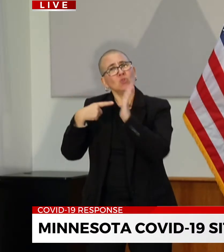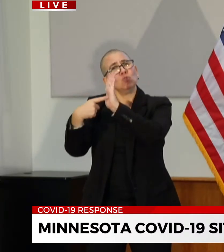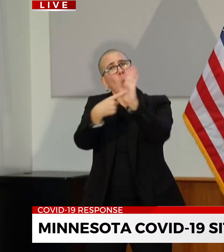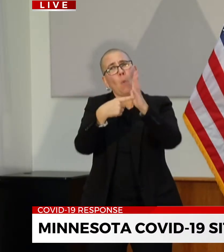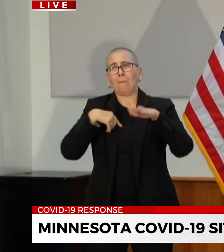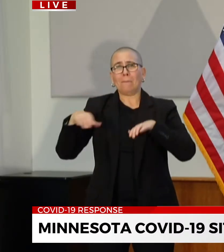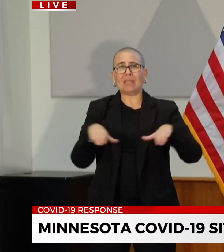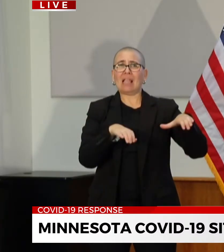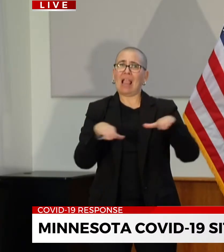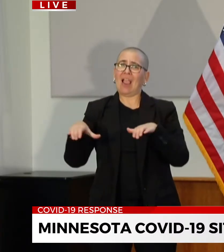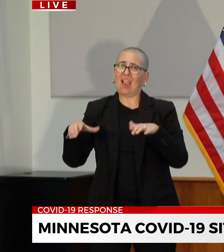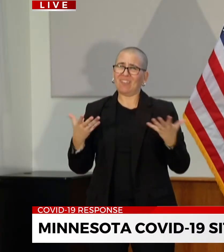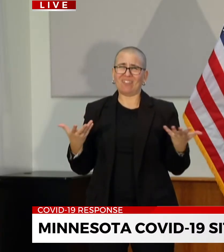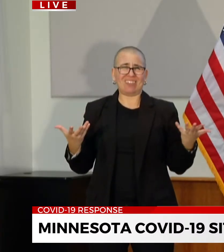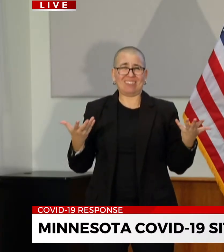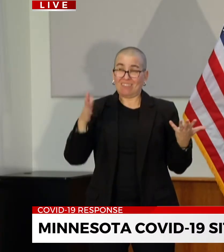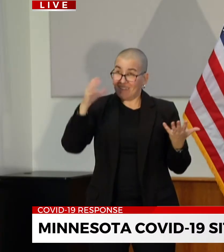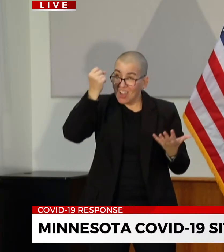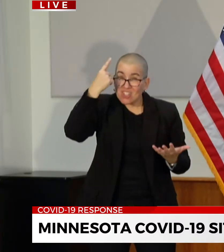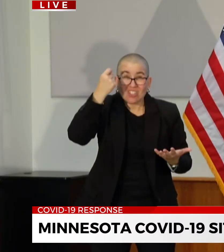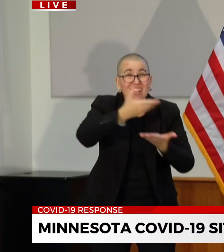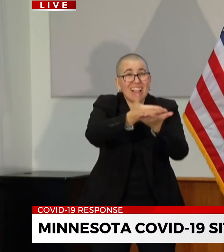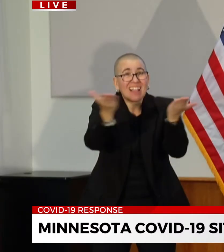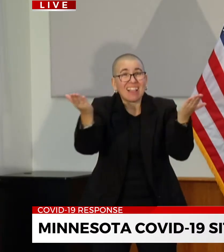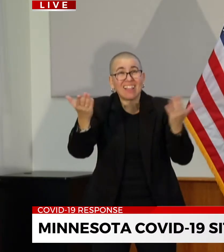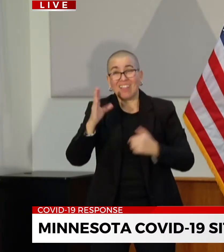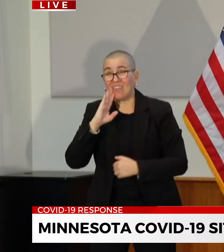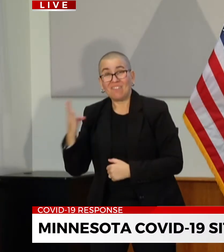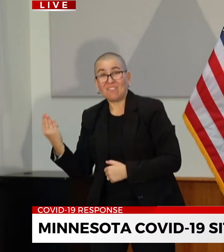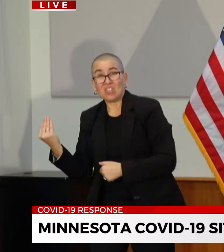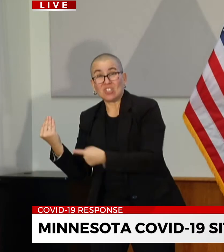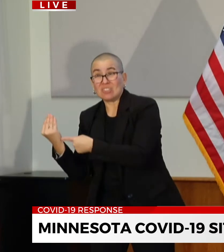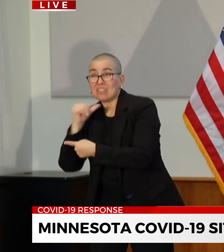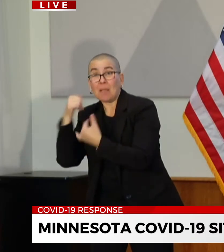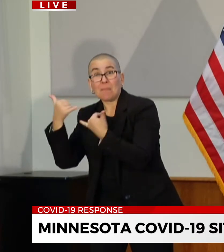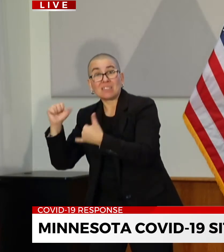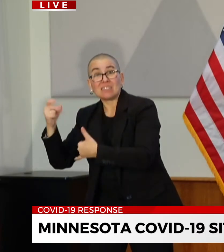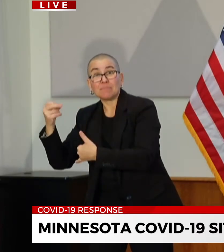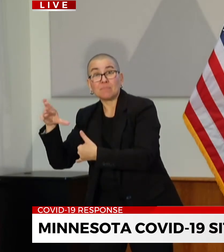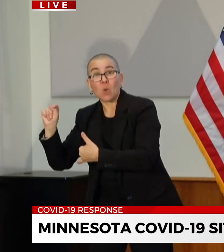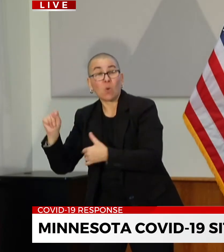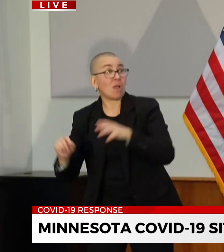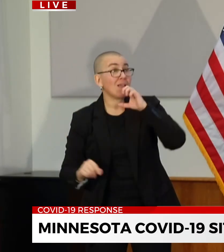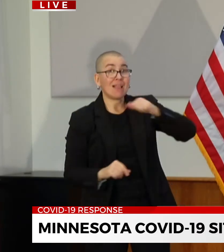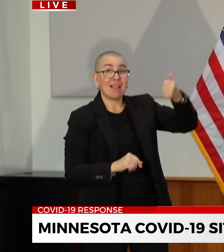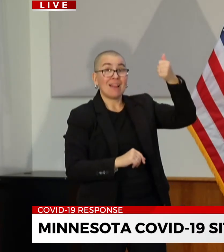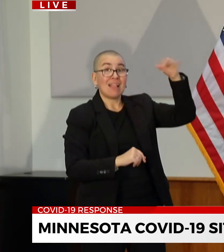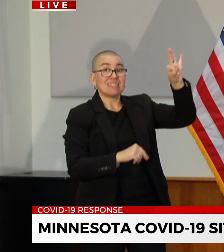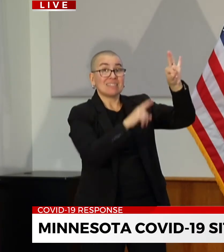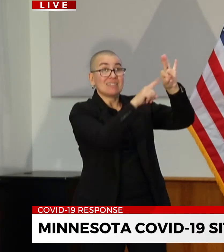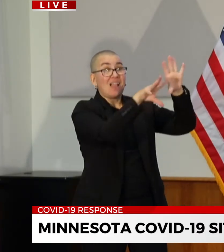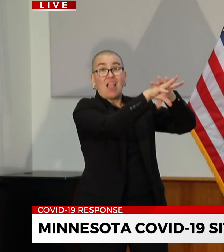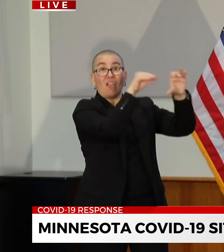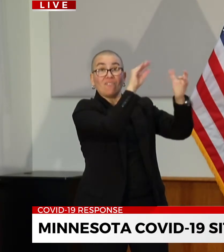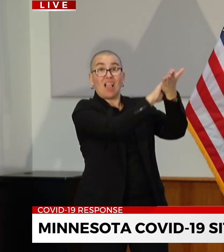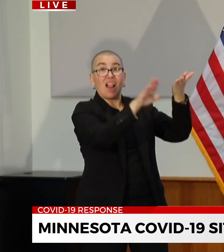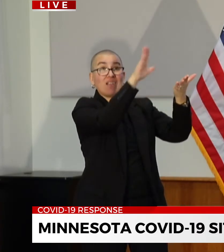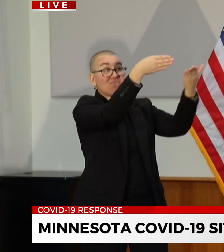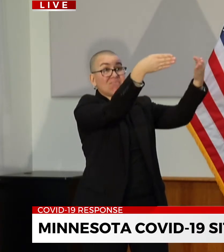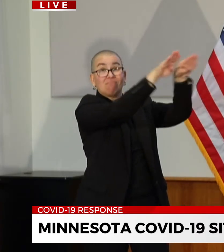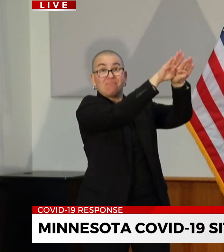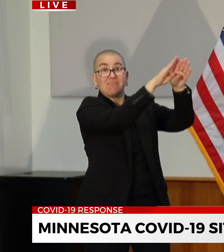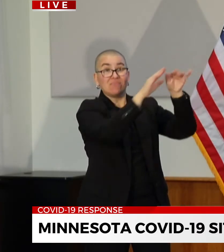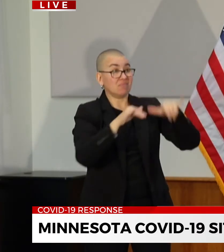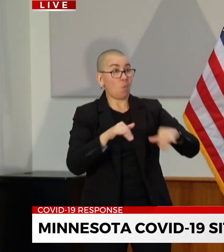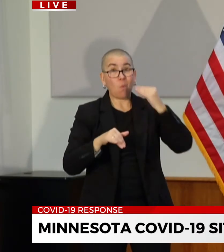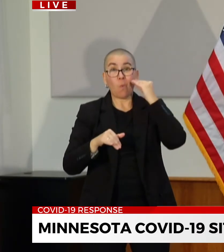to understand whether it's my 14-year-old not playing sports, my 19-year-old home because she can't go to college, or